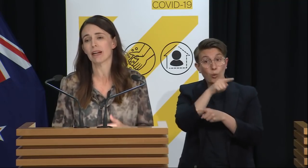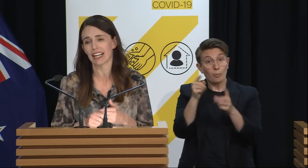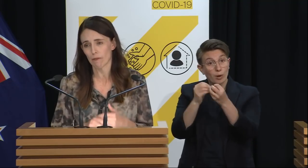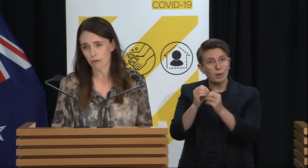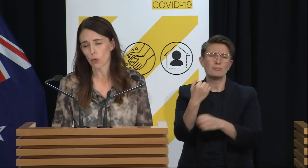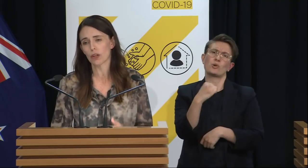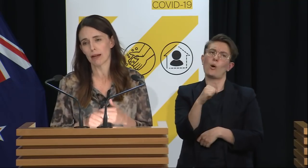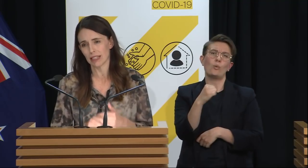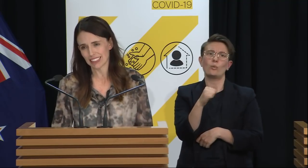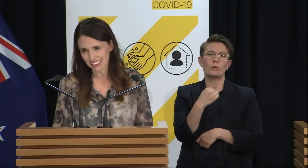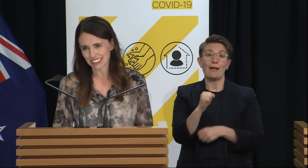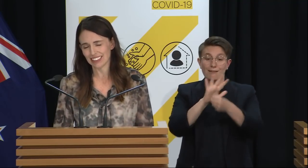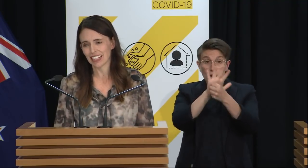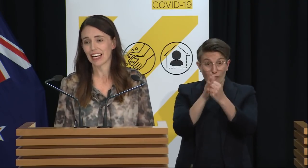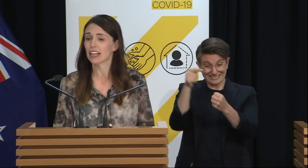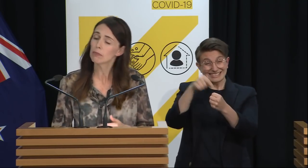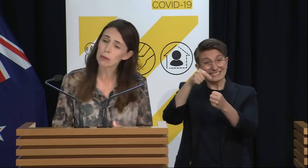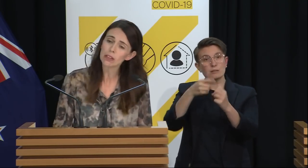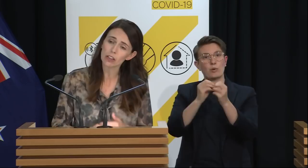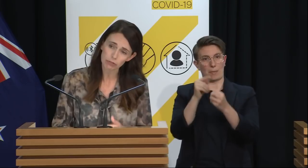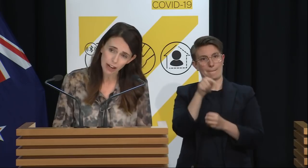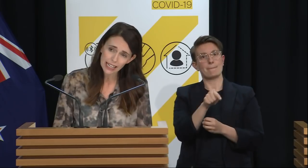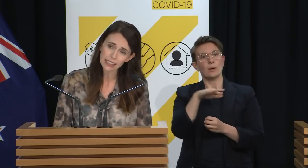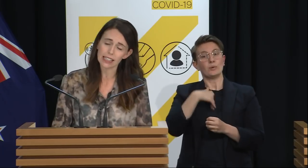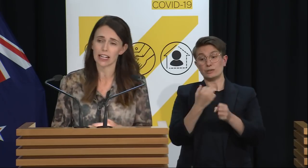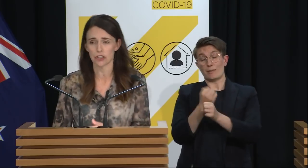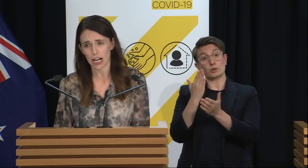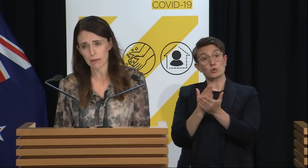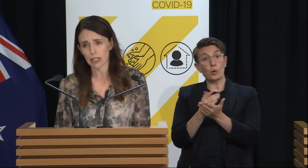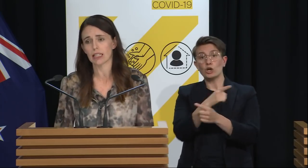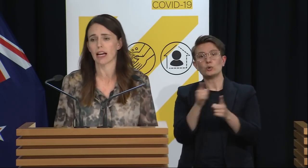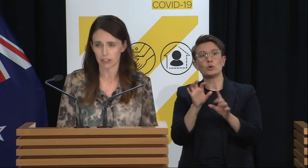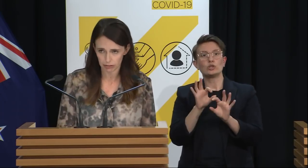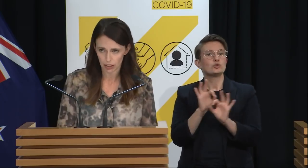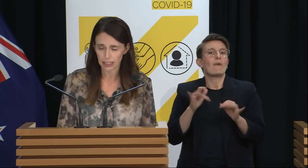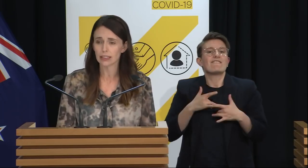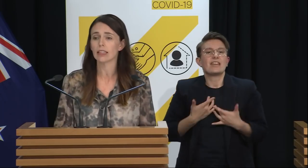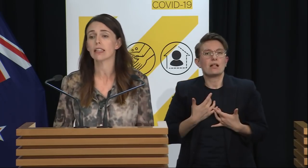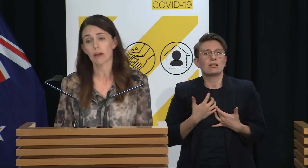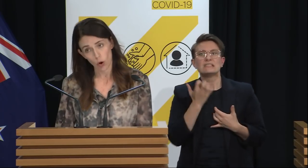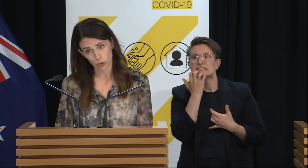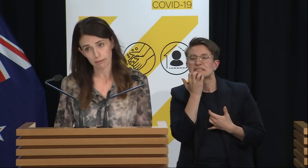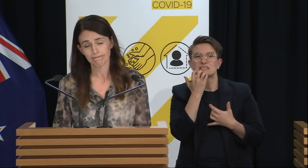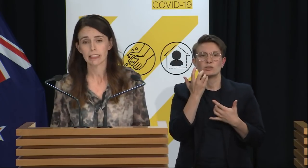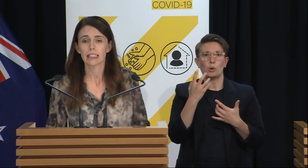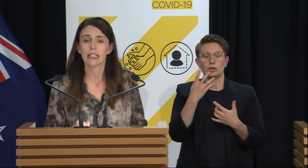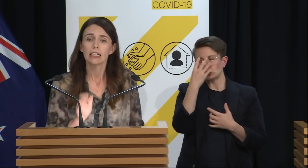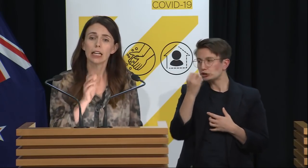speak up and come forward and be tested. And if people are afraid and they're ashamed and they are vilified, they